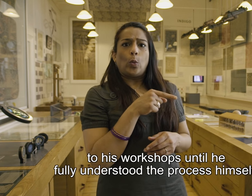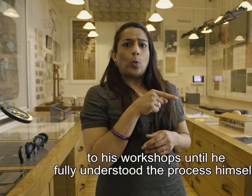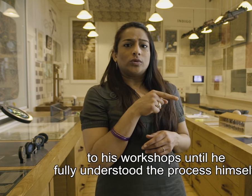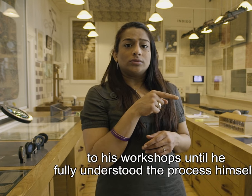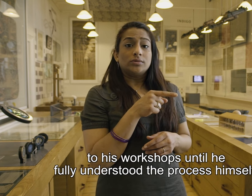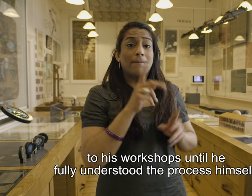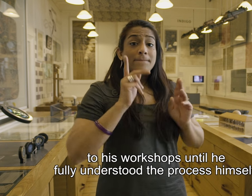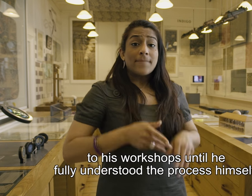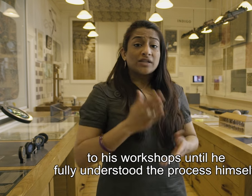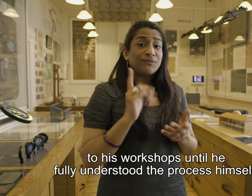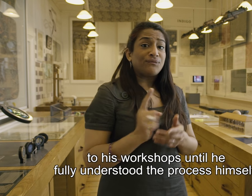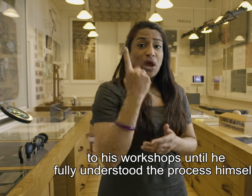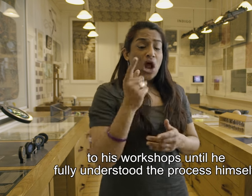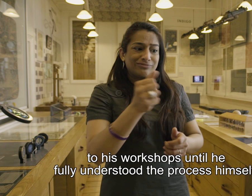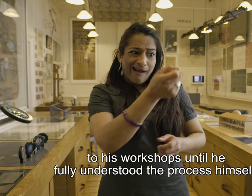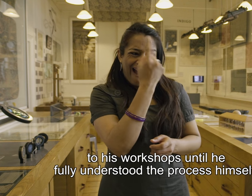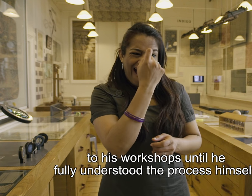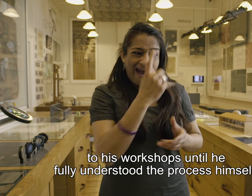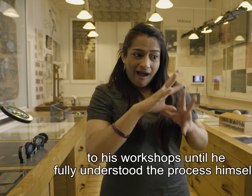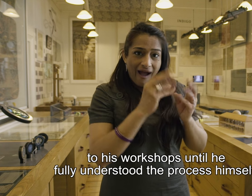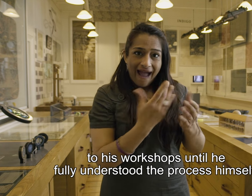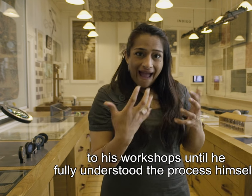workshops until he fully understood the process himself